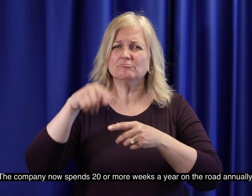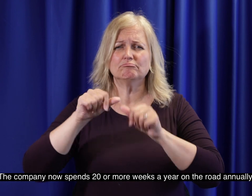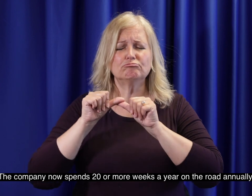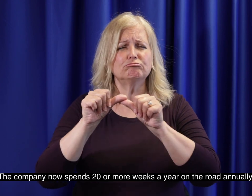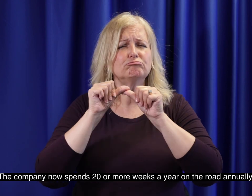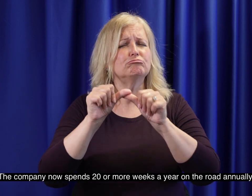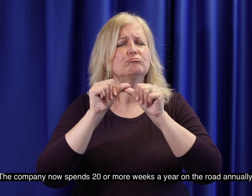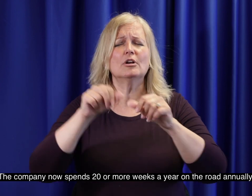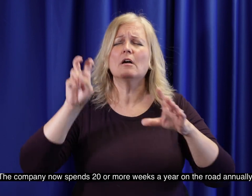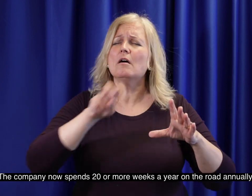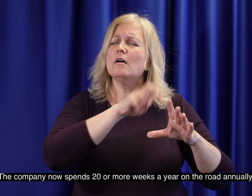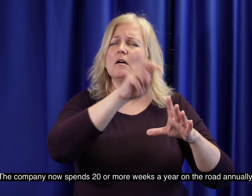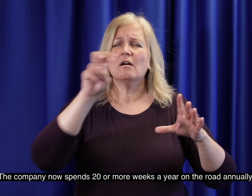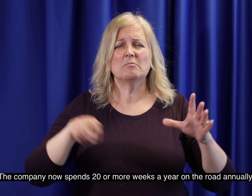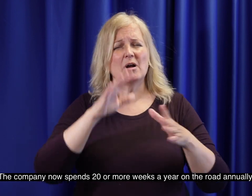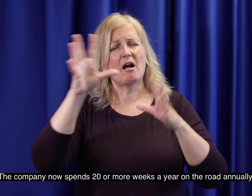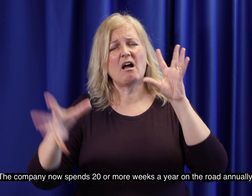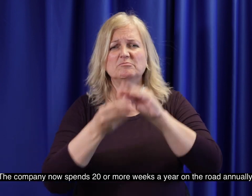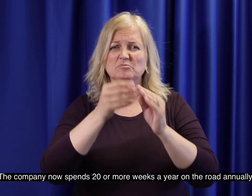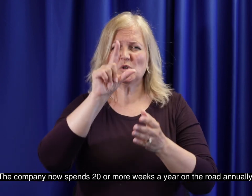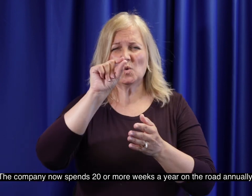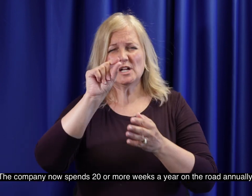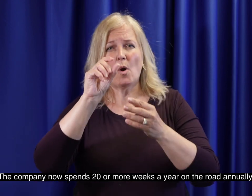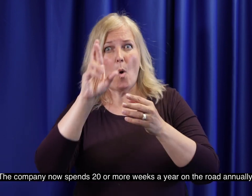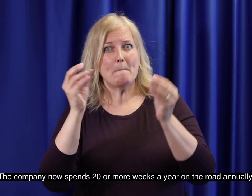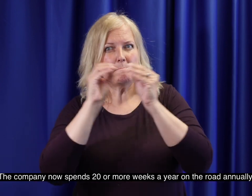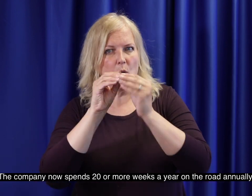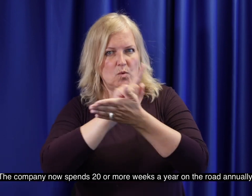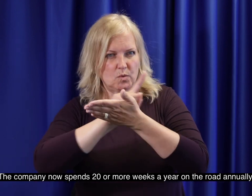The company now spends 20 or more weeks a year on the road annually.